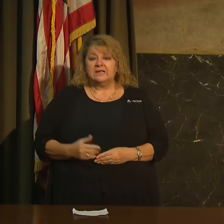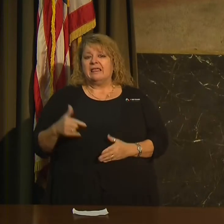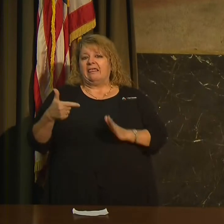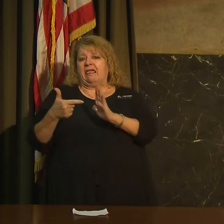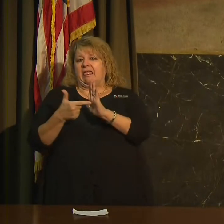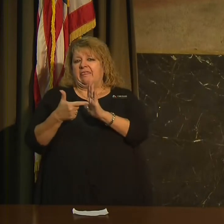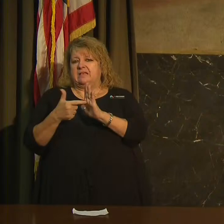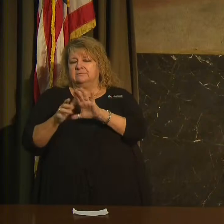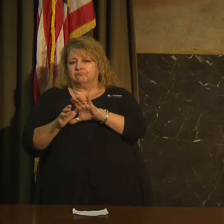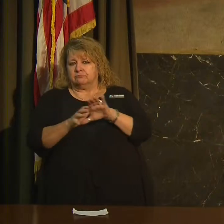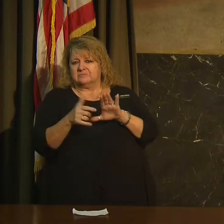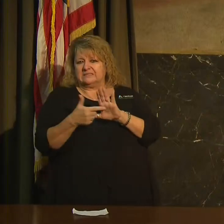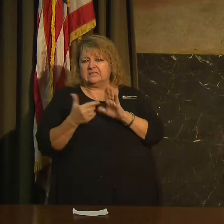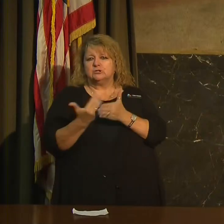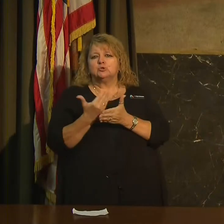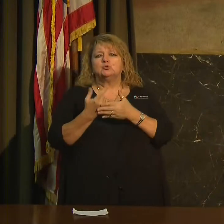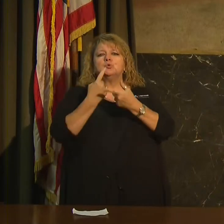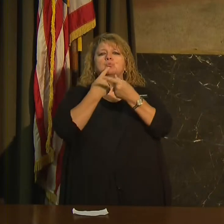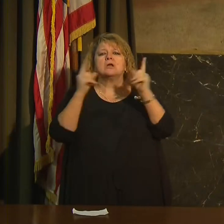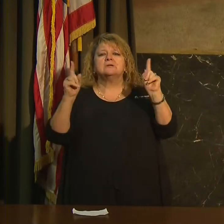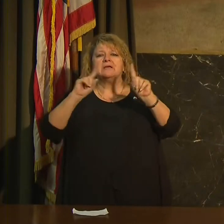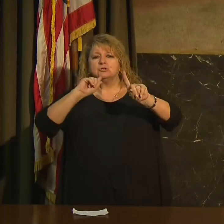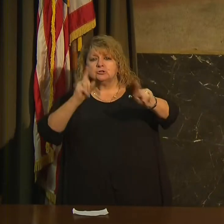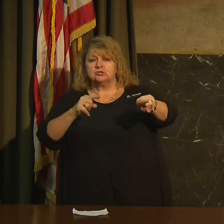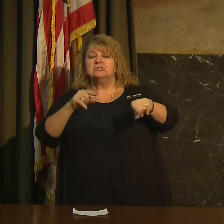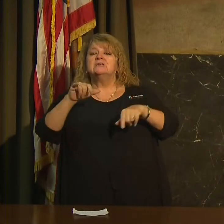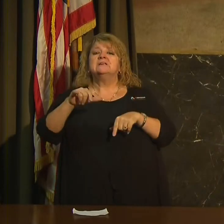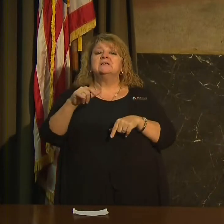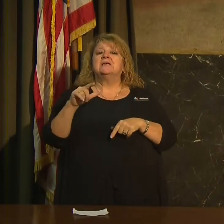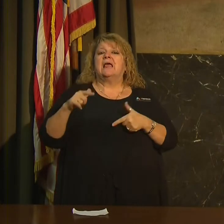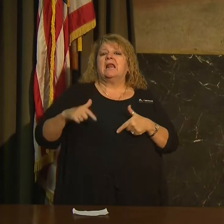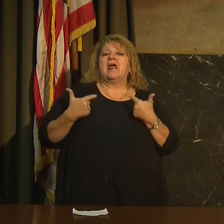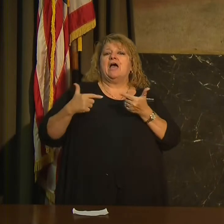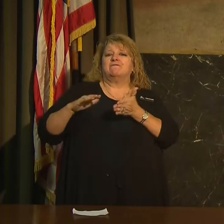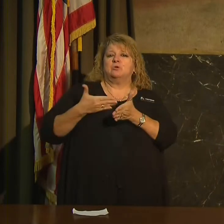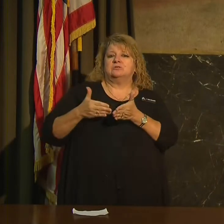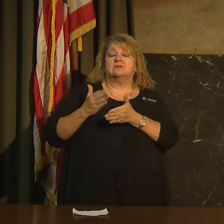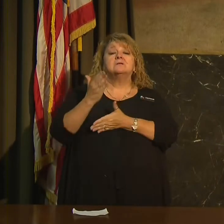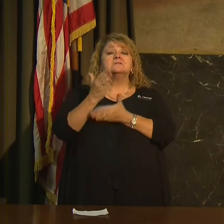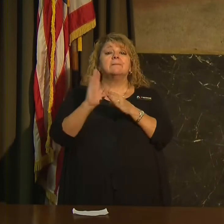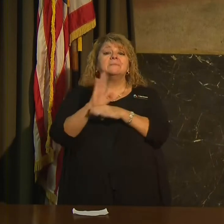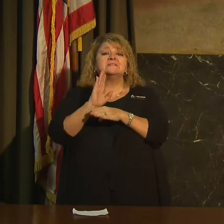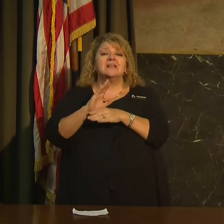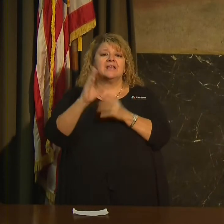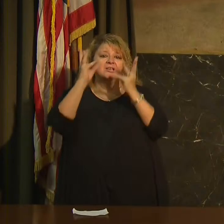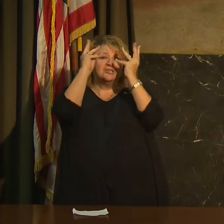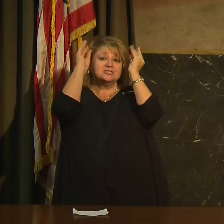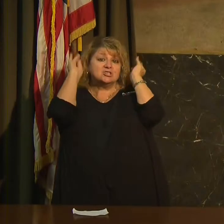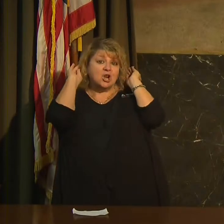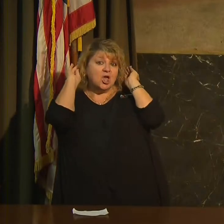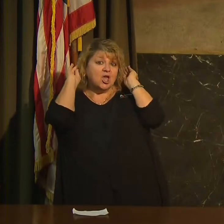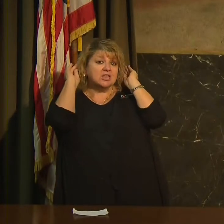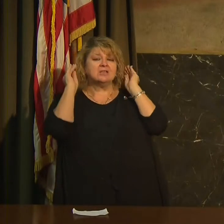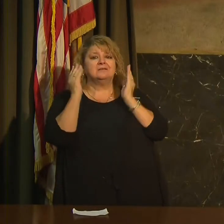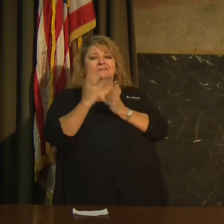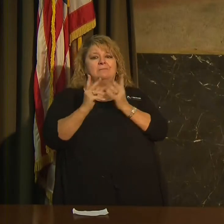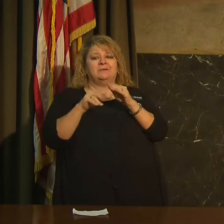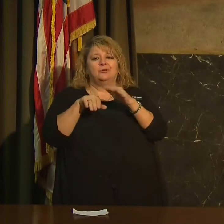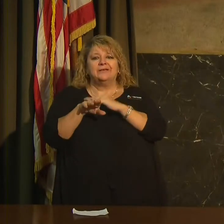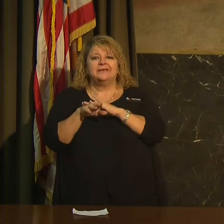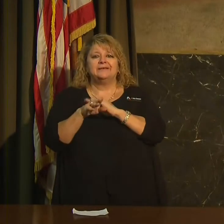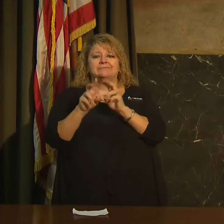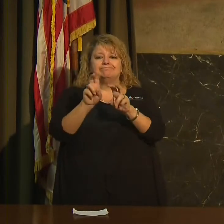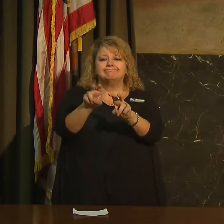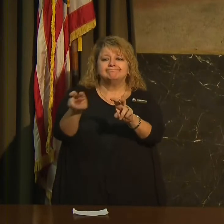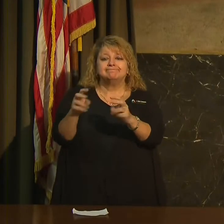some restrictions on live music, allows some businesses like salons to reopen their waiting rooms and